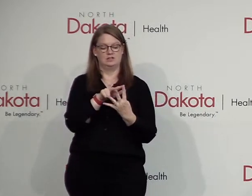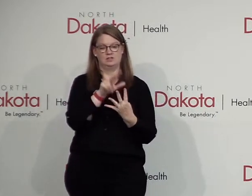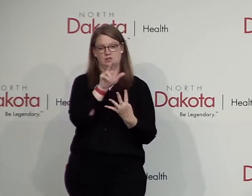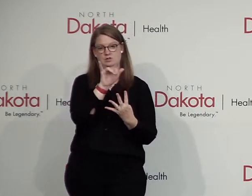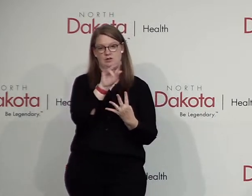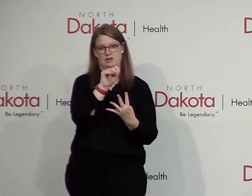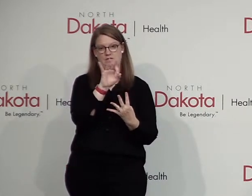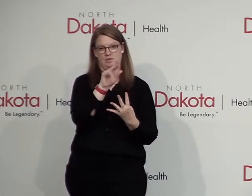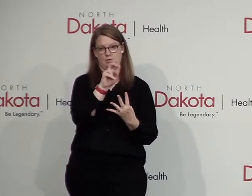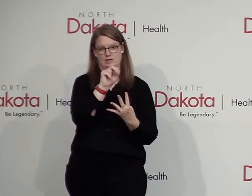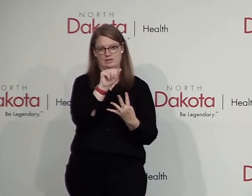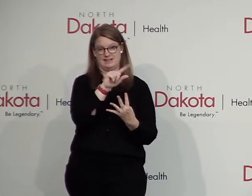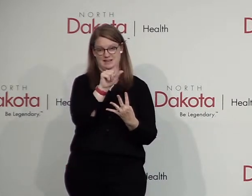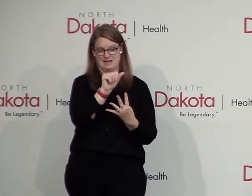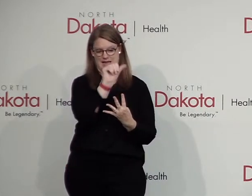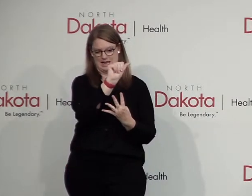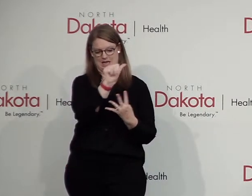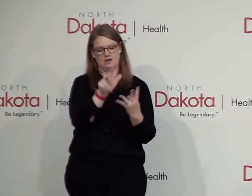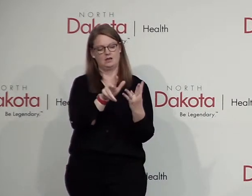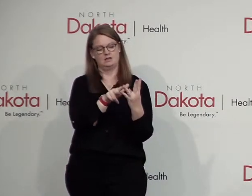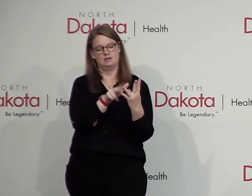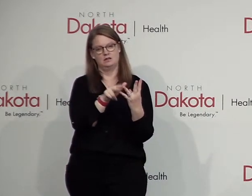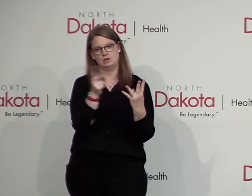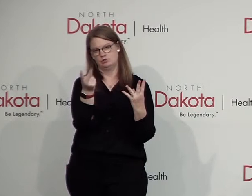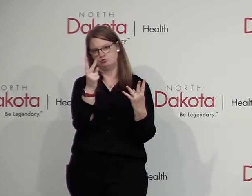A's and 2 influenza B's.